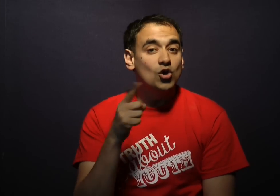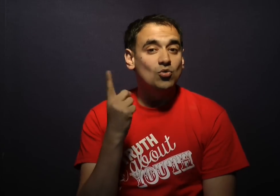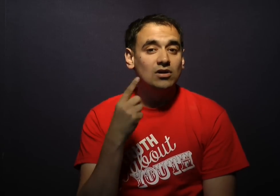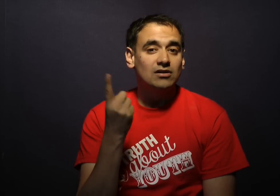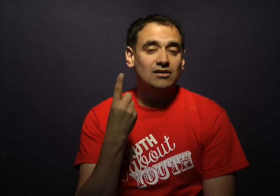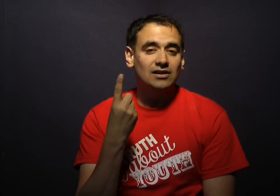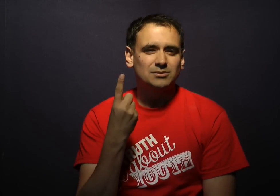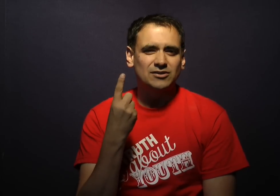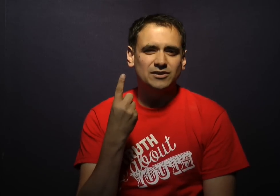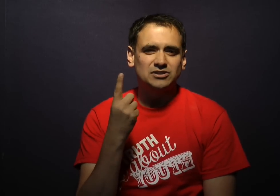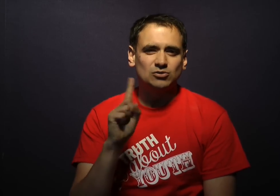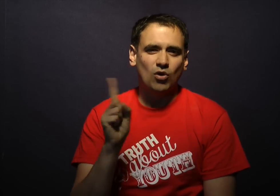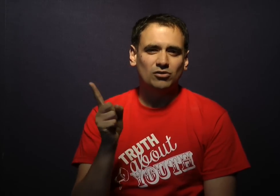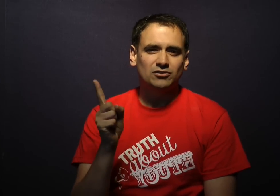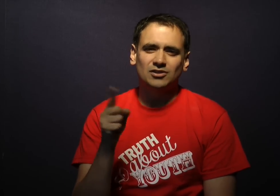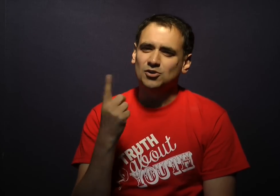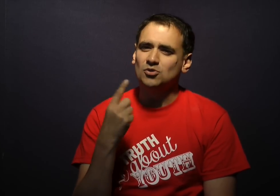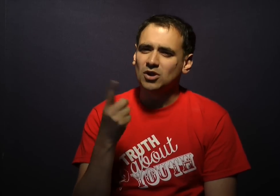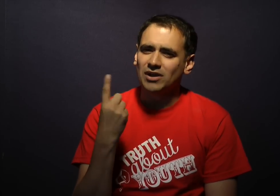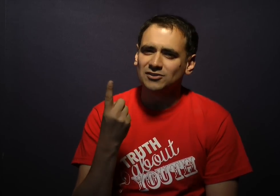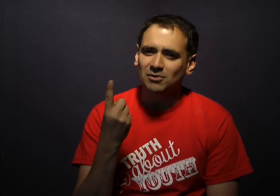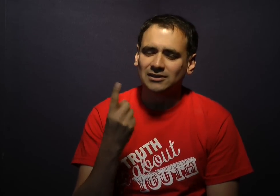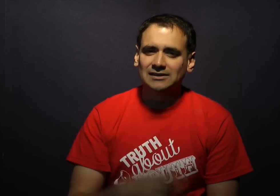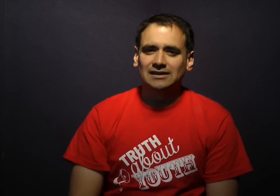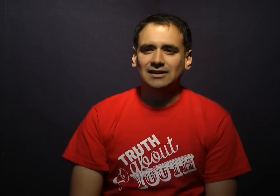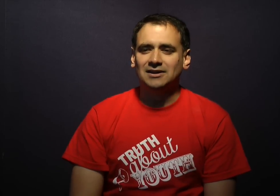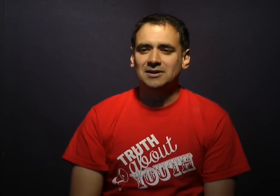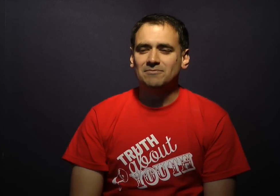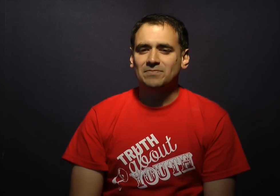Who. That's a bit confusing because what and who are quite similar. And